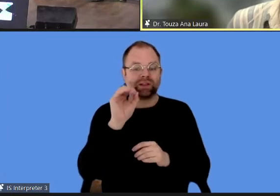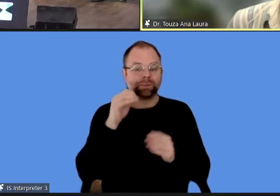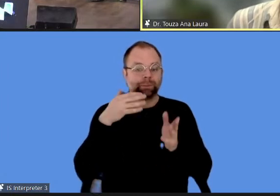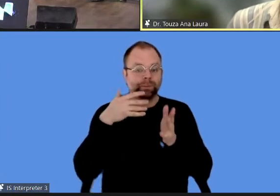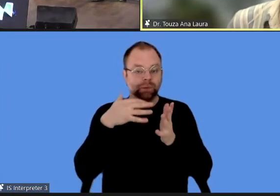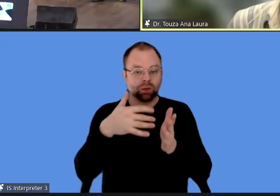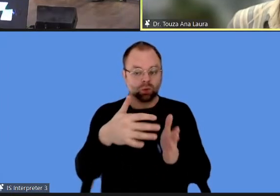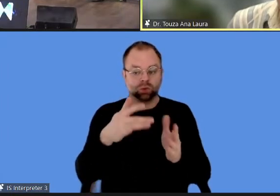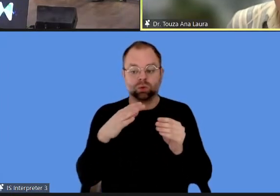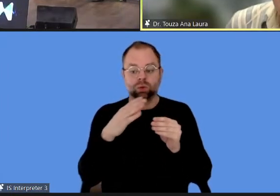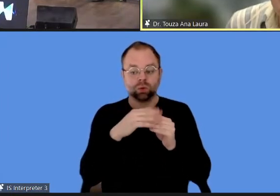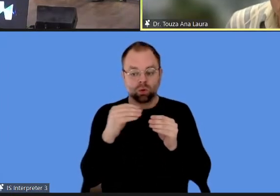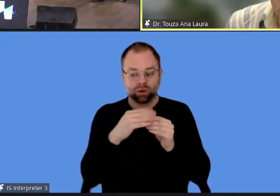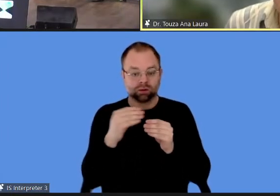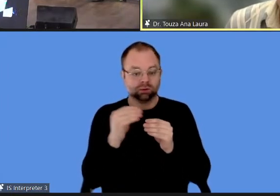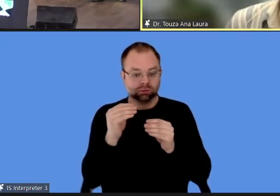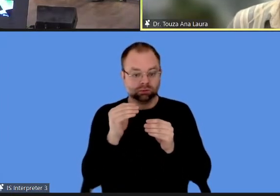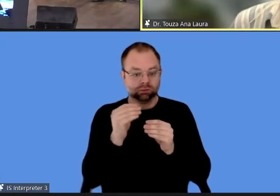to